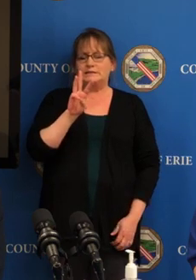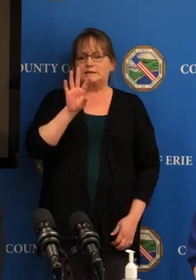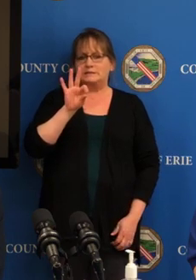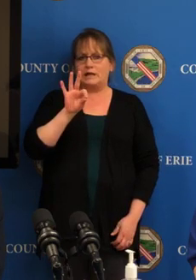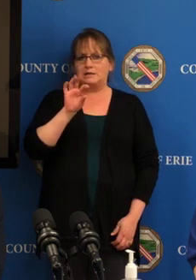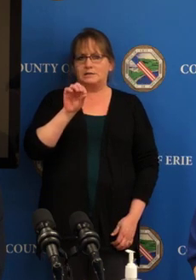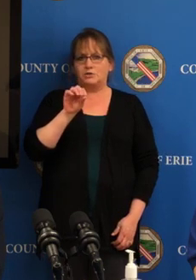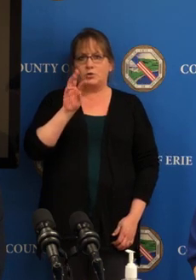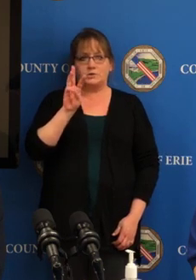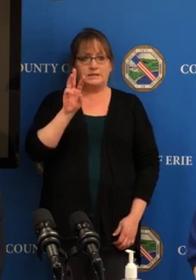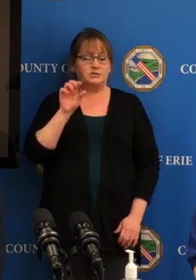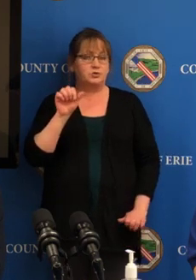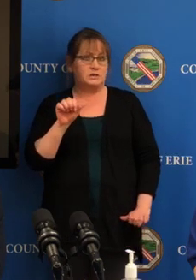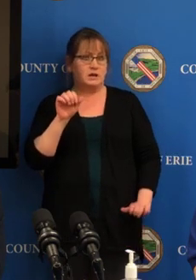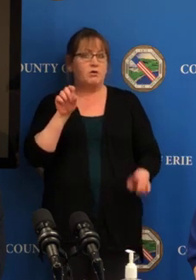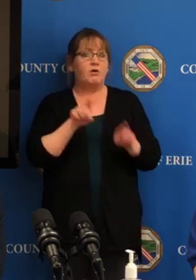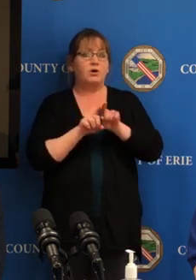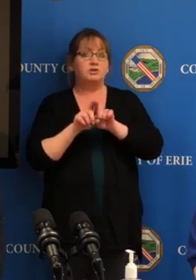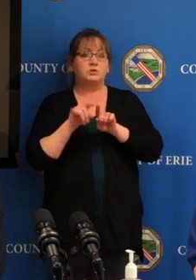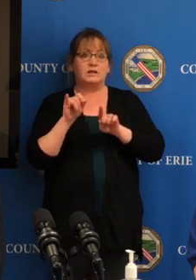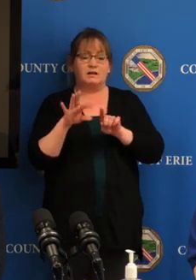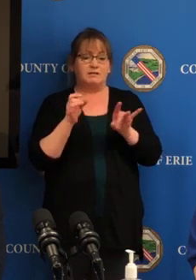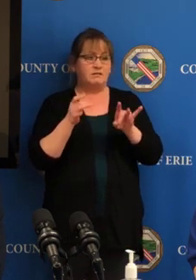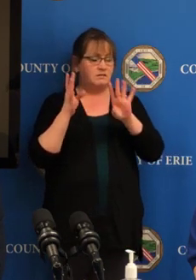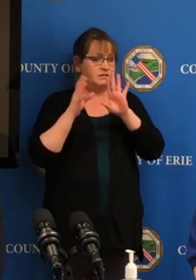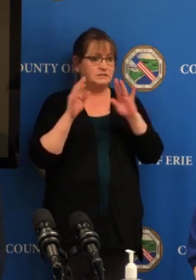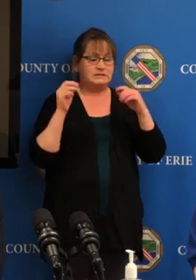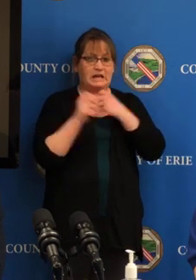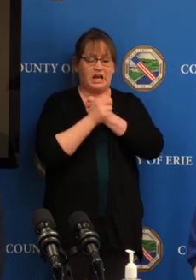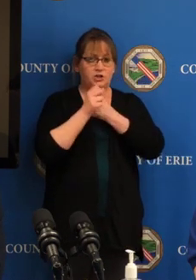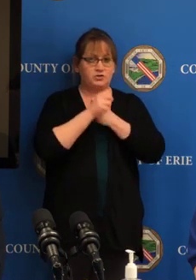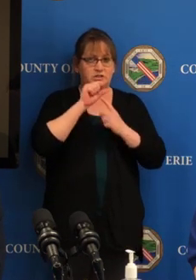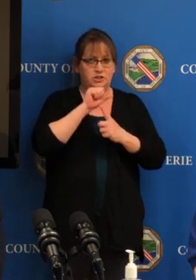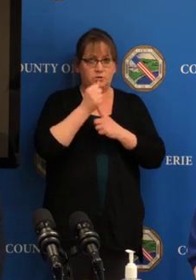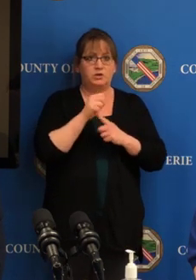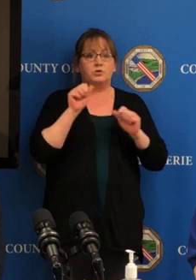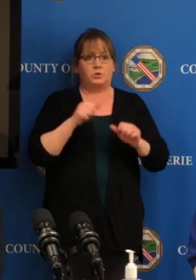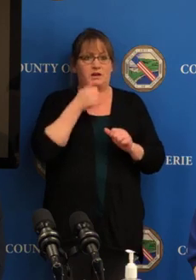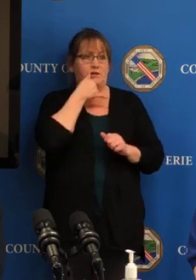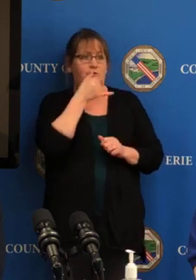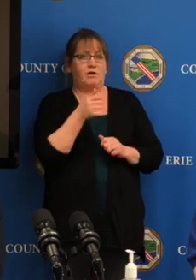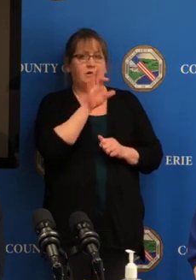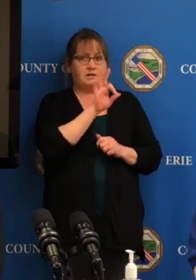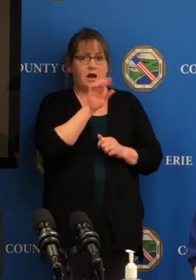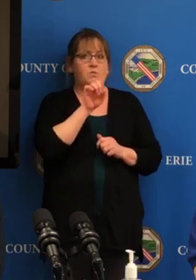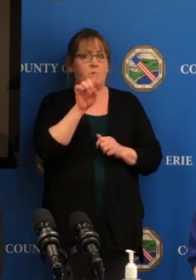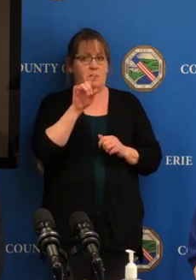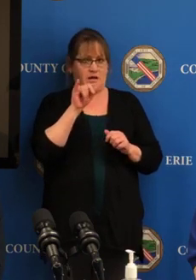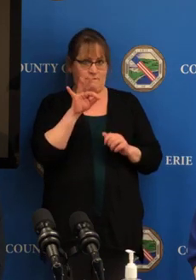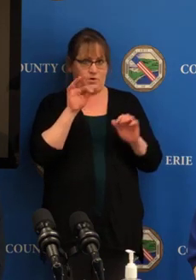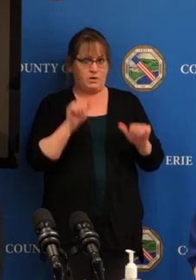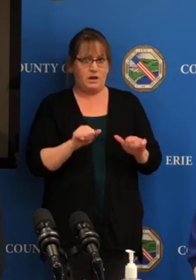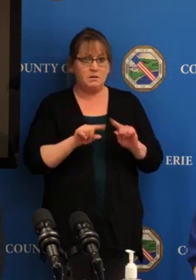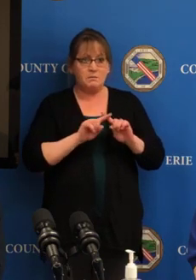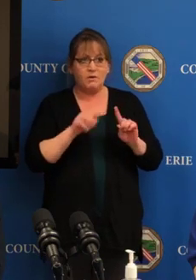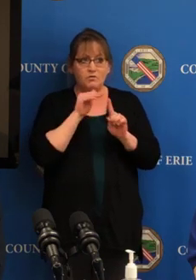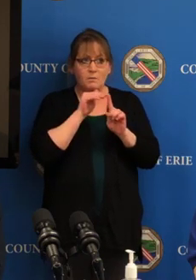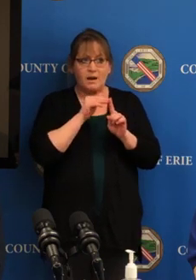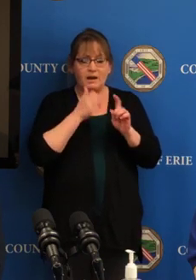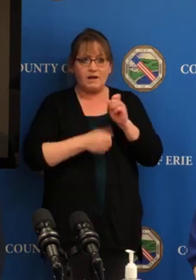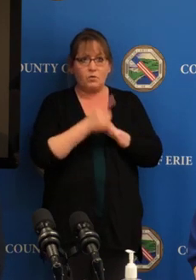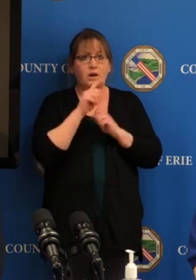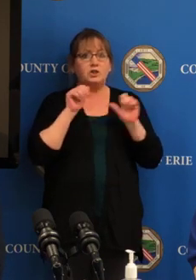1-800-942-6906. You can also, if you are in a very dangerous situation, you can call 911 if you have the ability to call. But we want to remind everybody, you